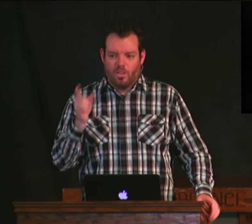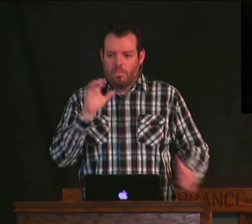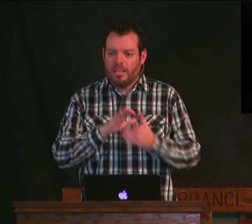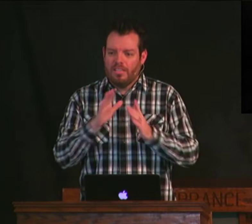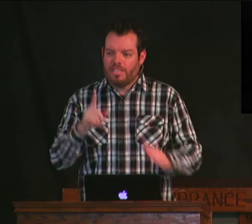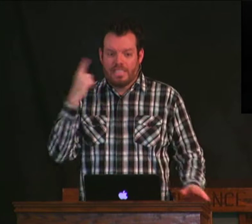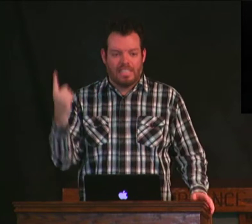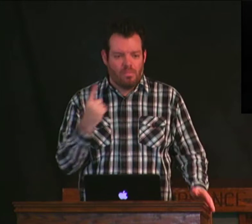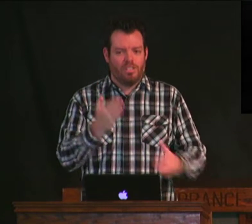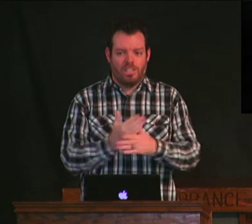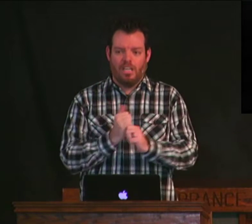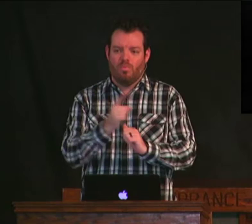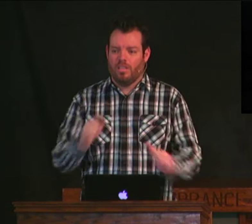You're a believer because someone shared with you.